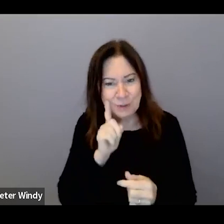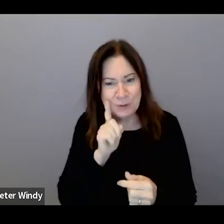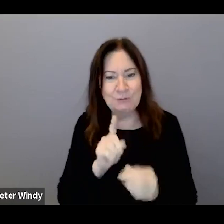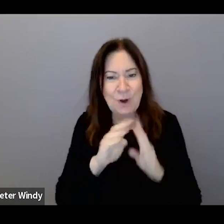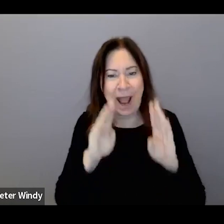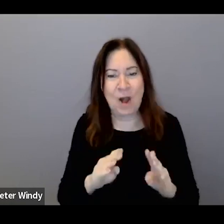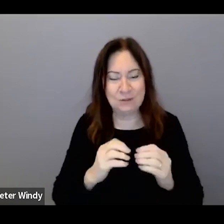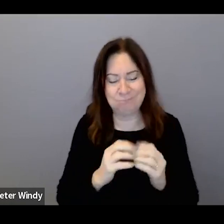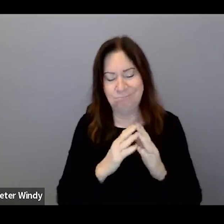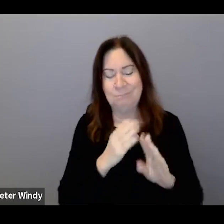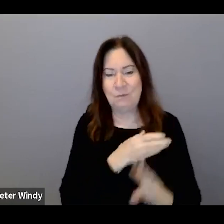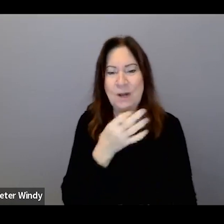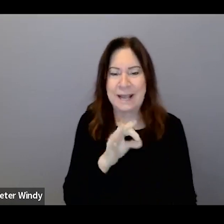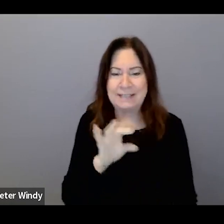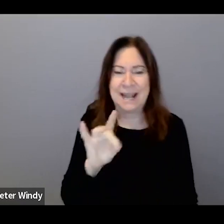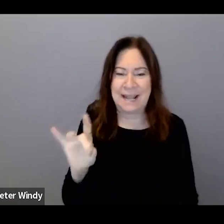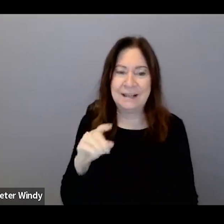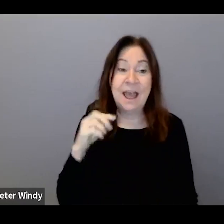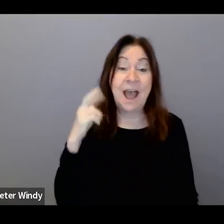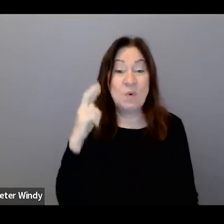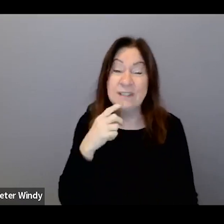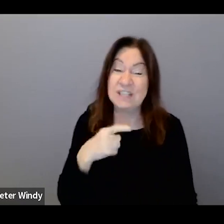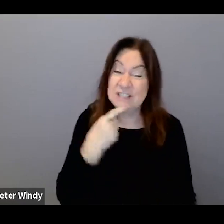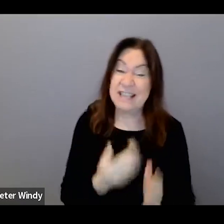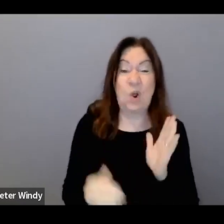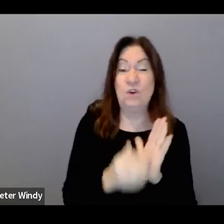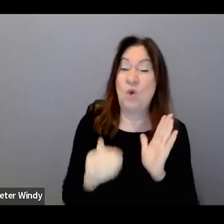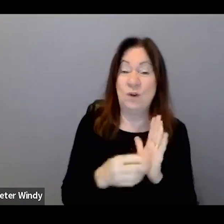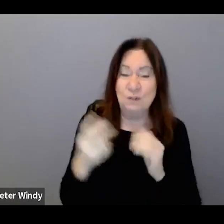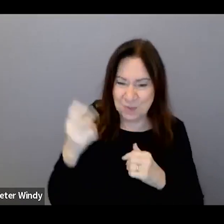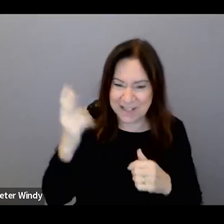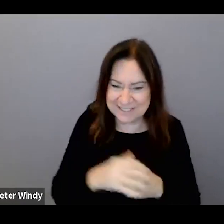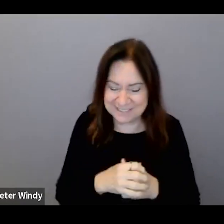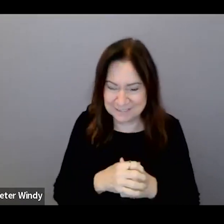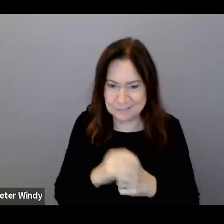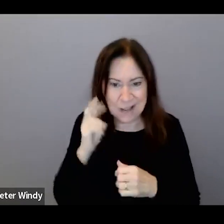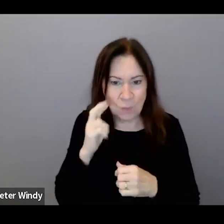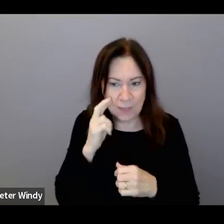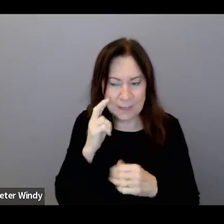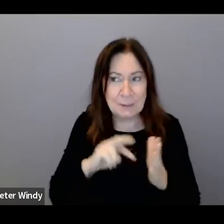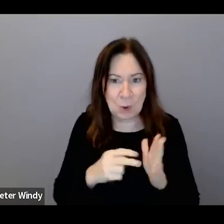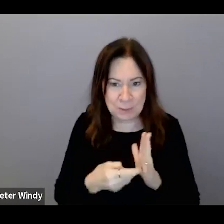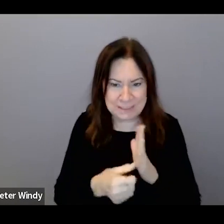before 1988. And I realize I just said the same thing exactly twice. That was on purpose.